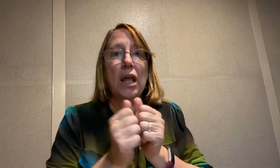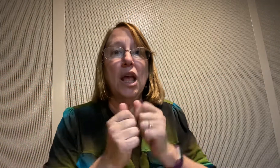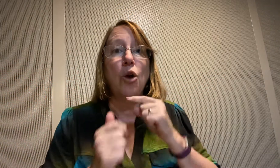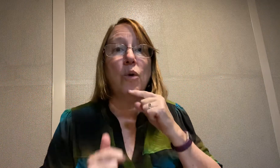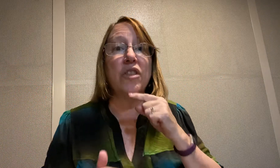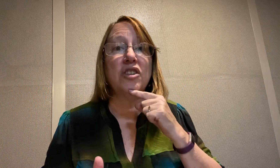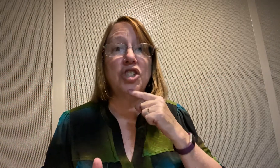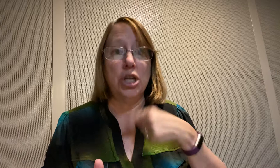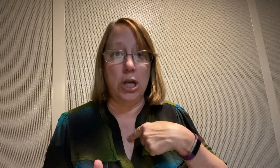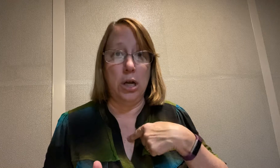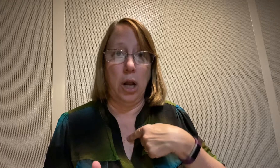with his chin